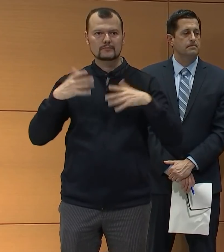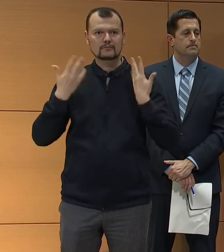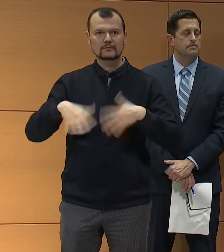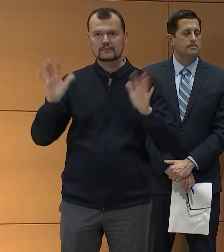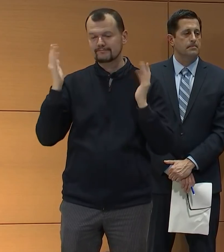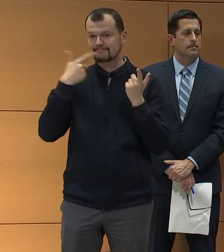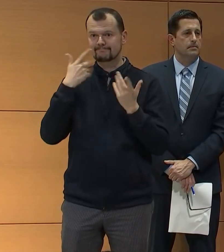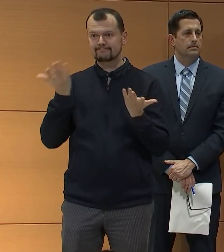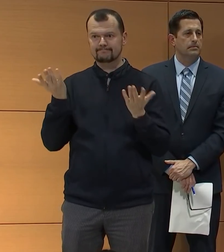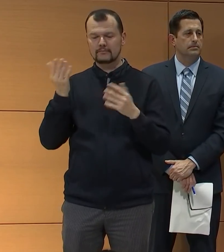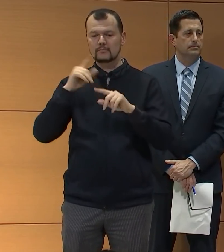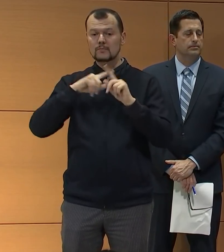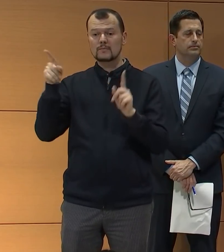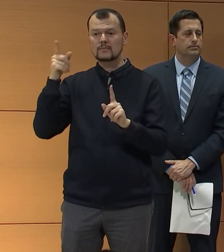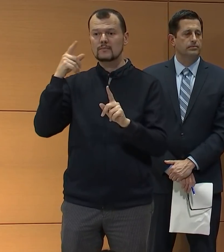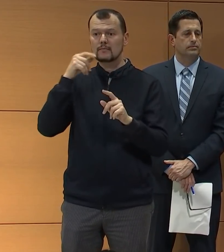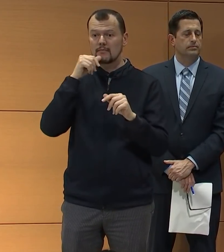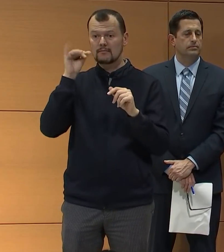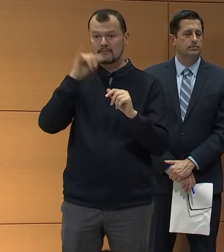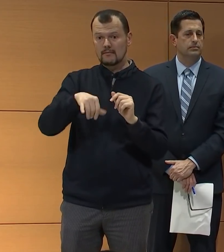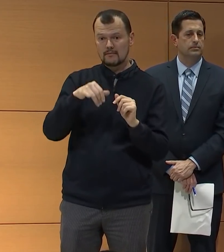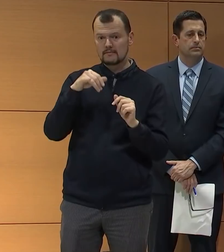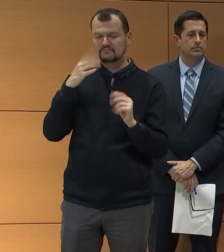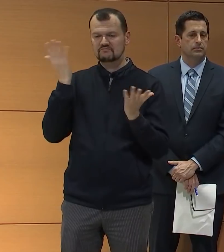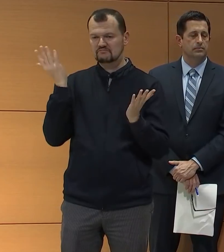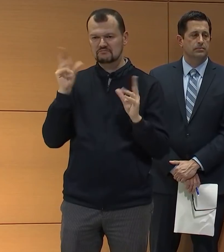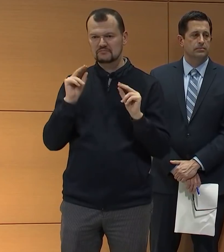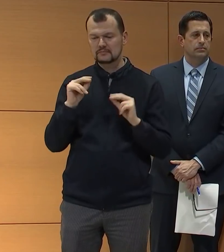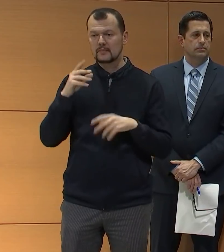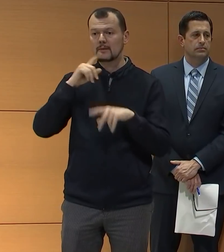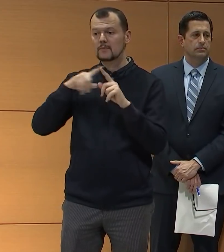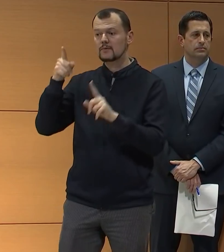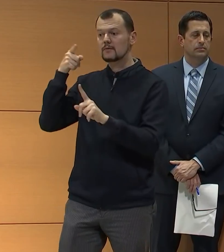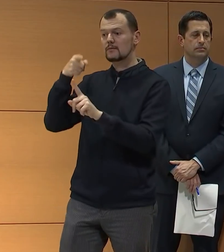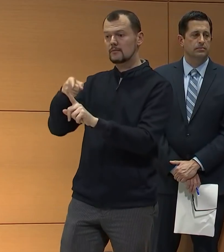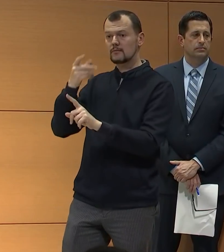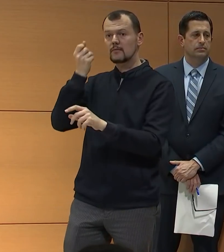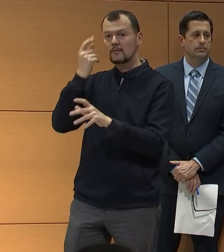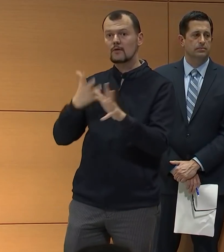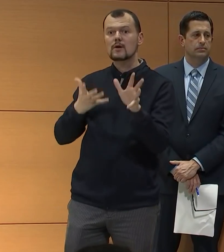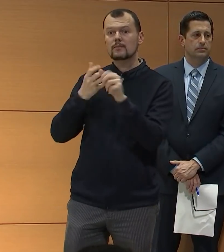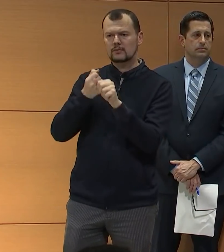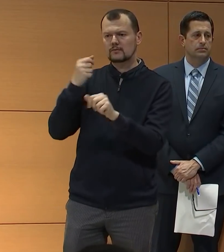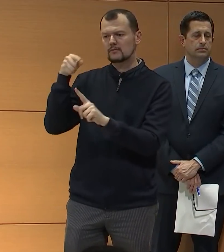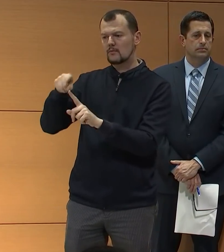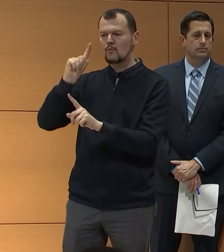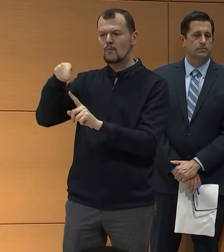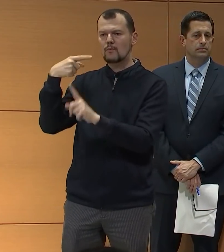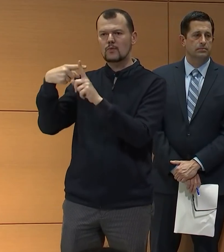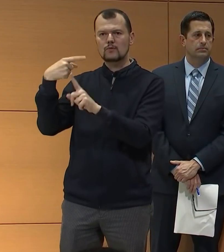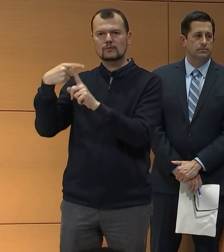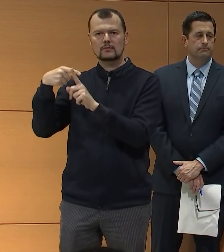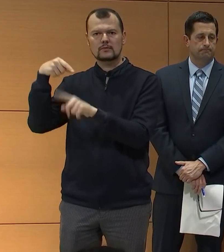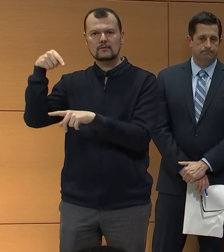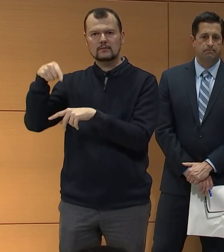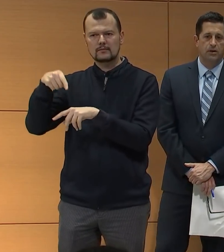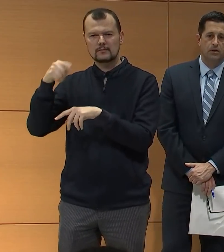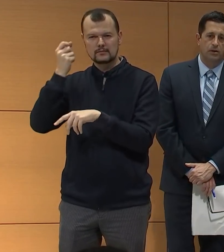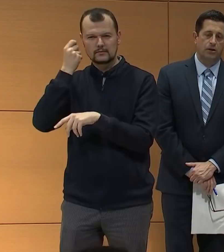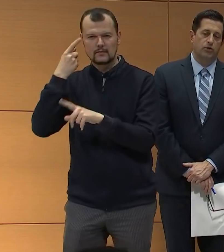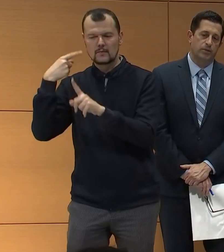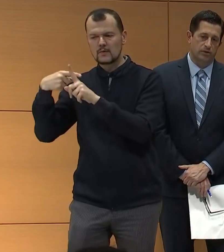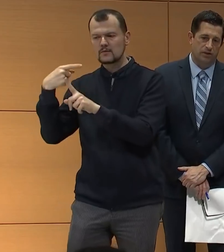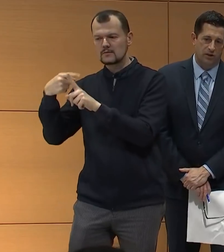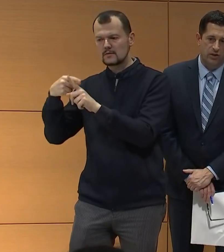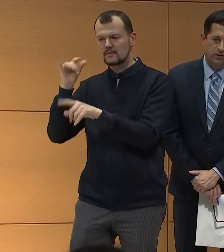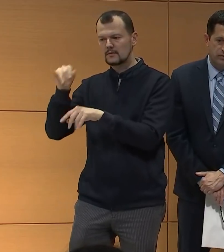the availability of testing increases, we expect to see more and more individuals get tested.